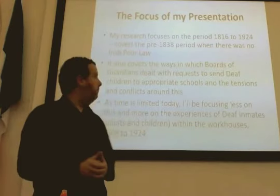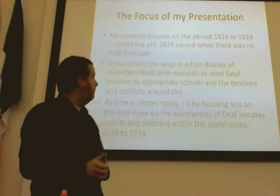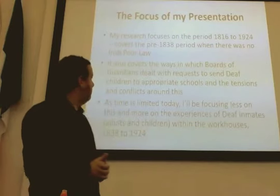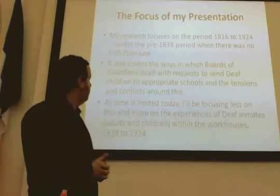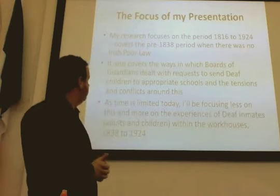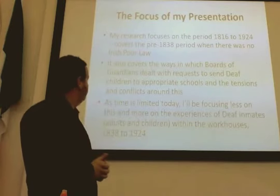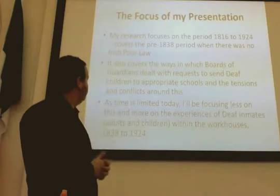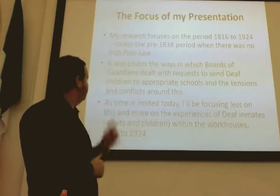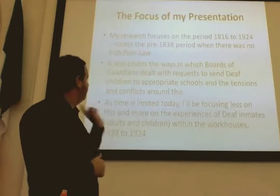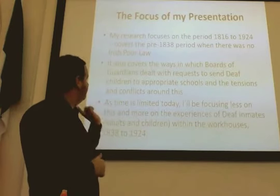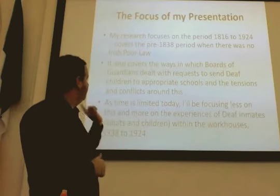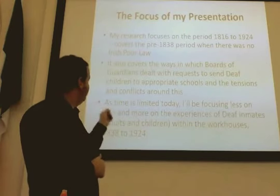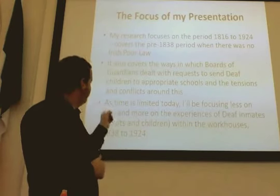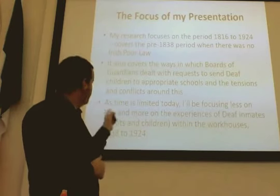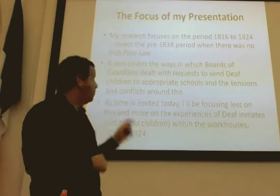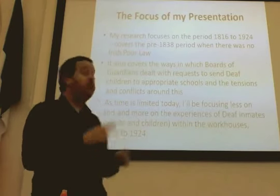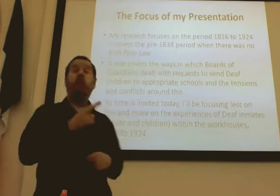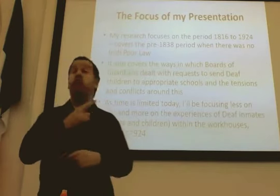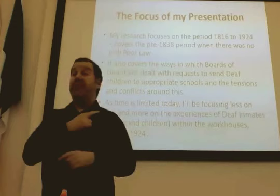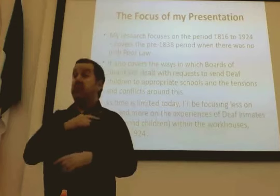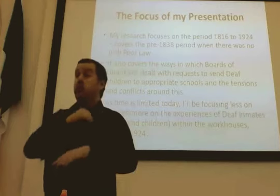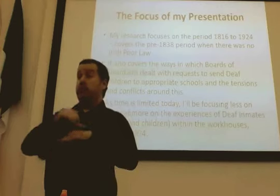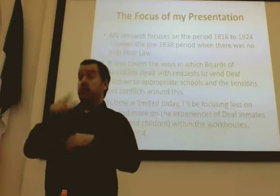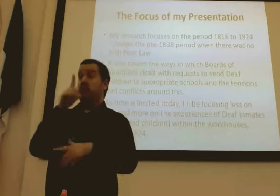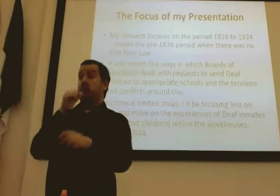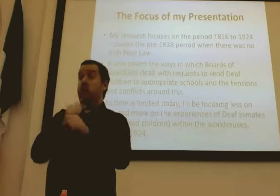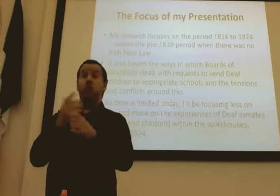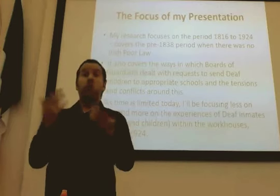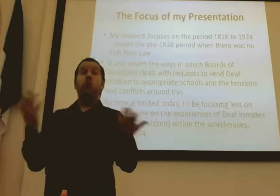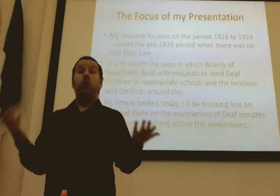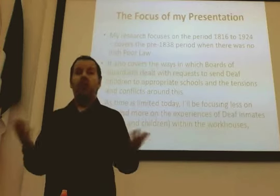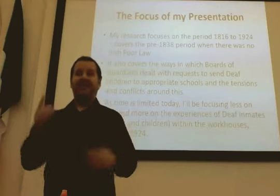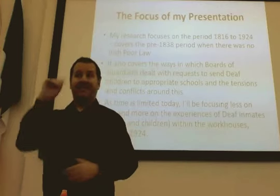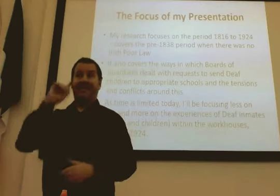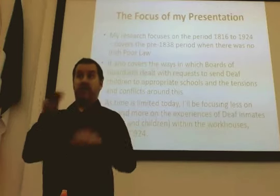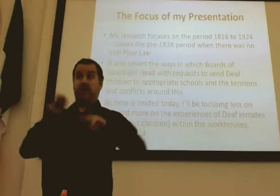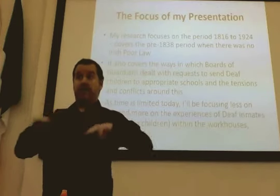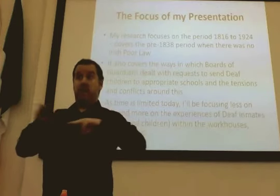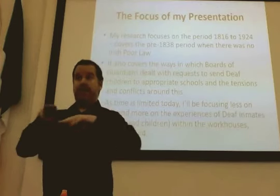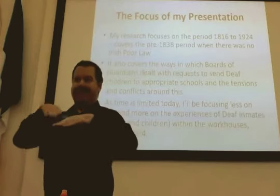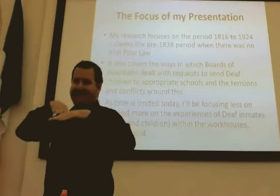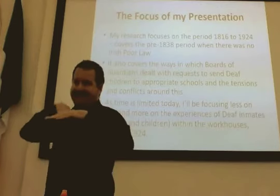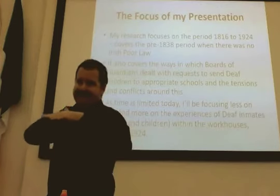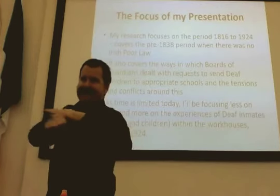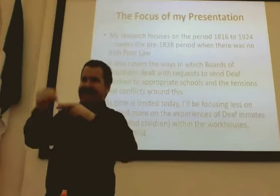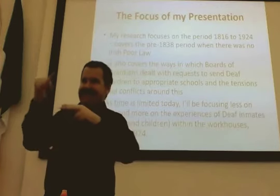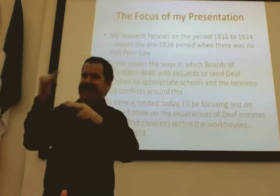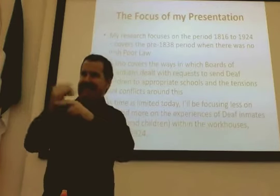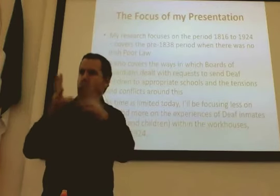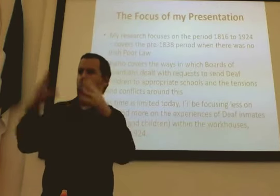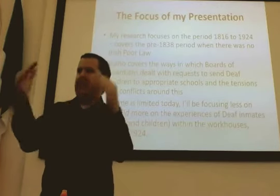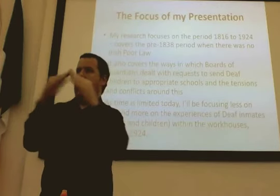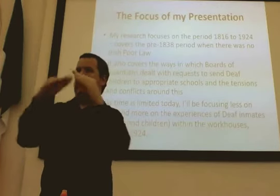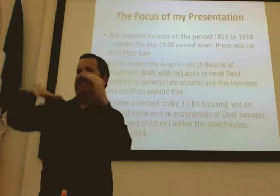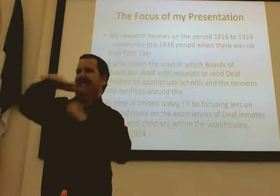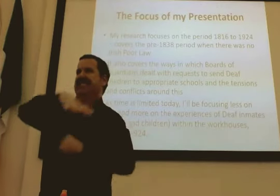time constraints. So my presentation is going to be very focused tonight on deaf people actually